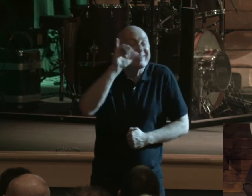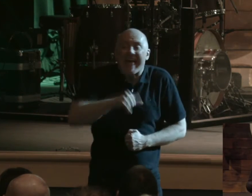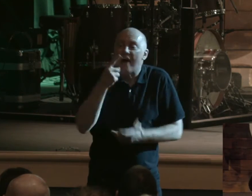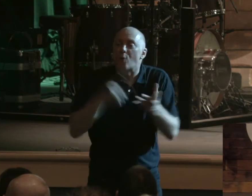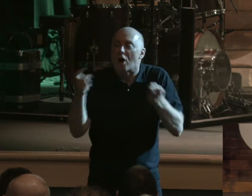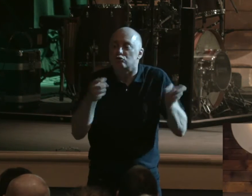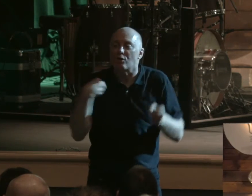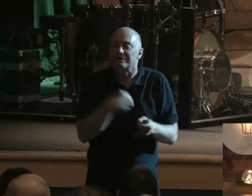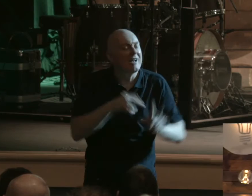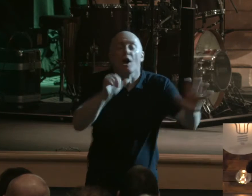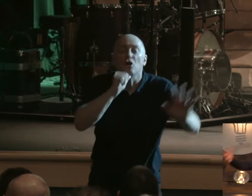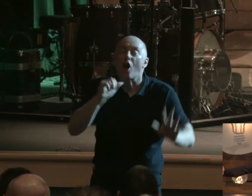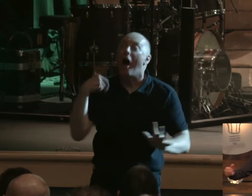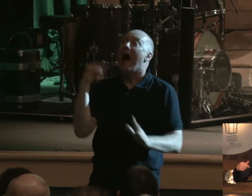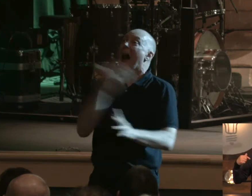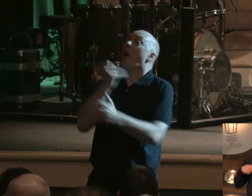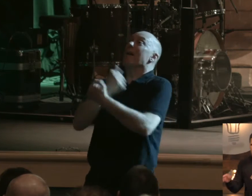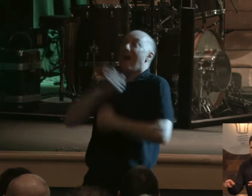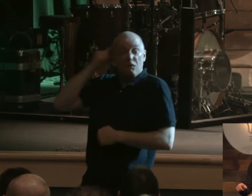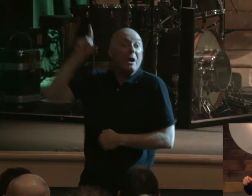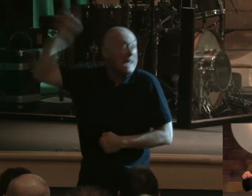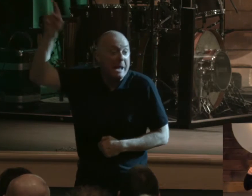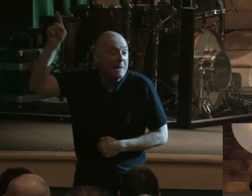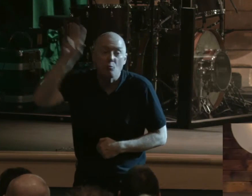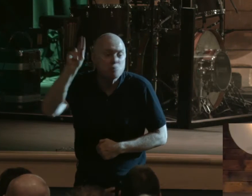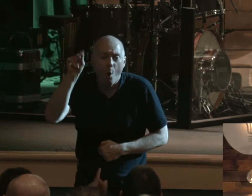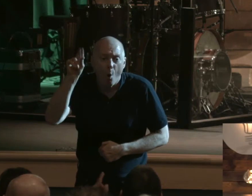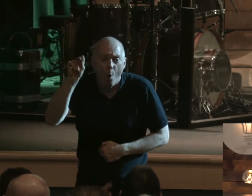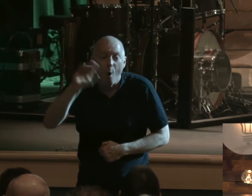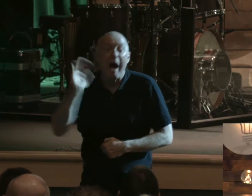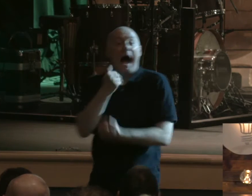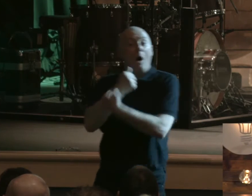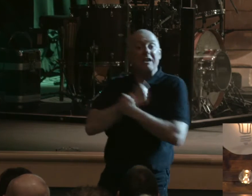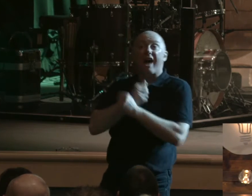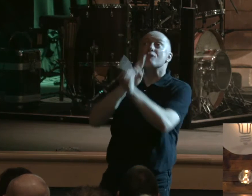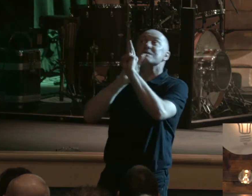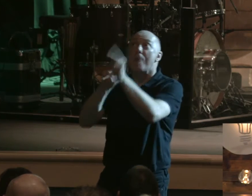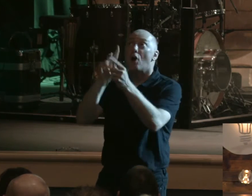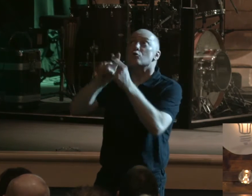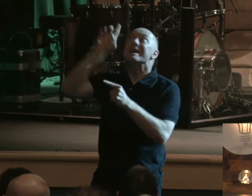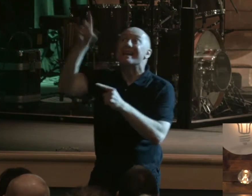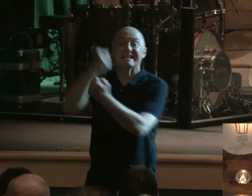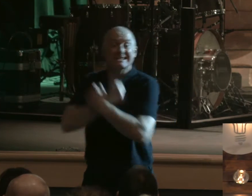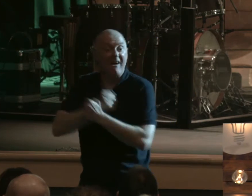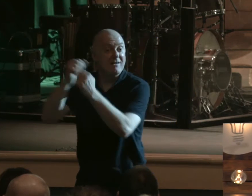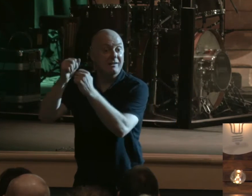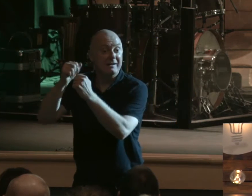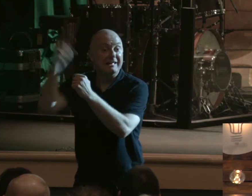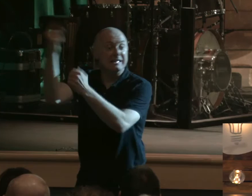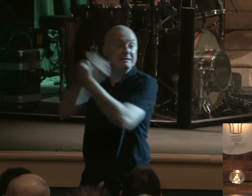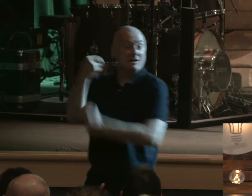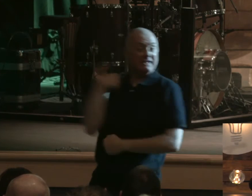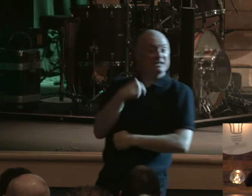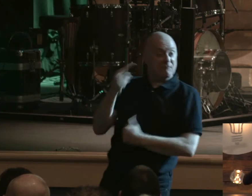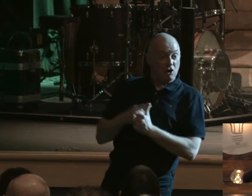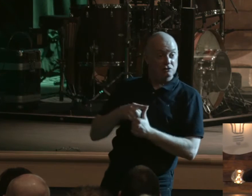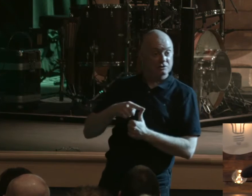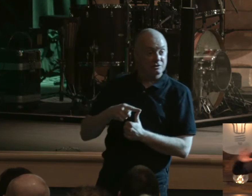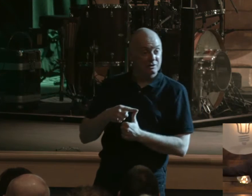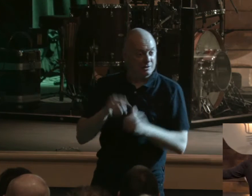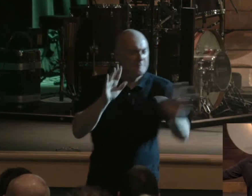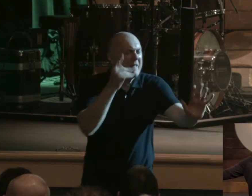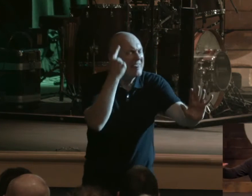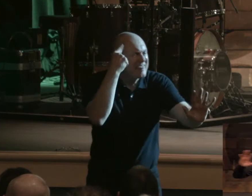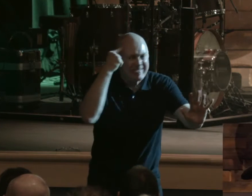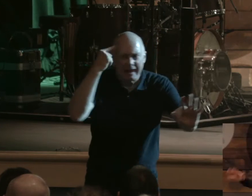us. It's not our love for Christ. Our love is in response to Christ's love for us. So again,